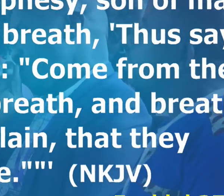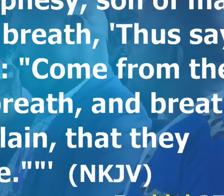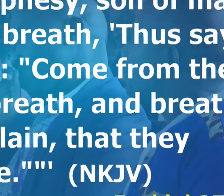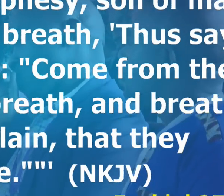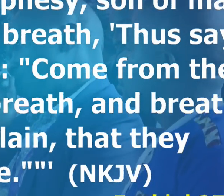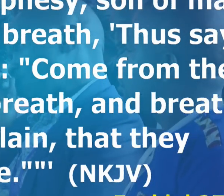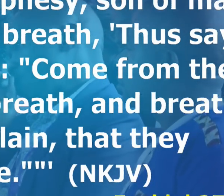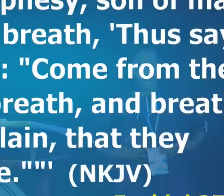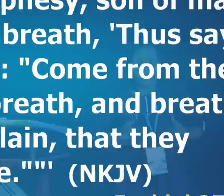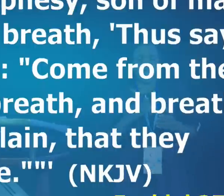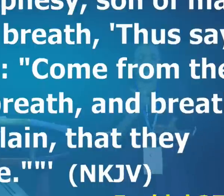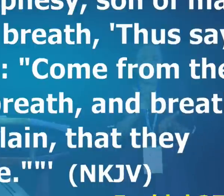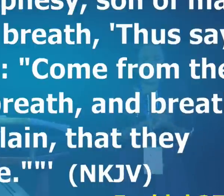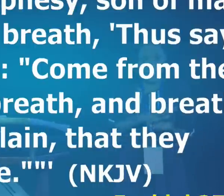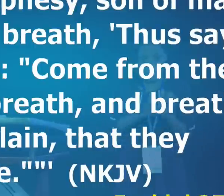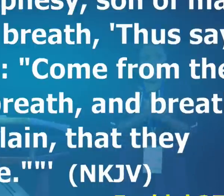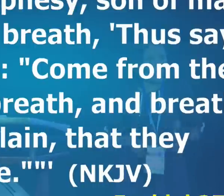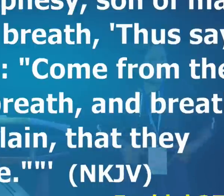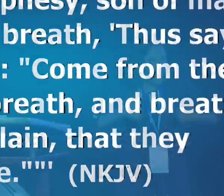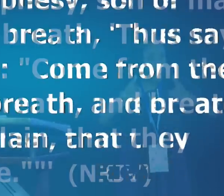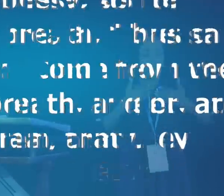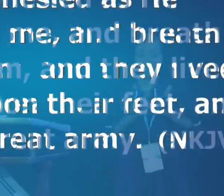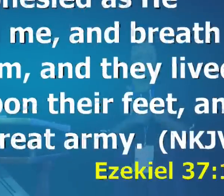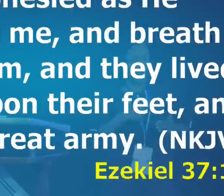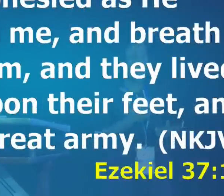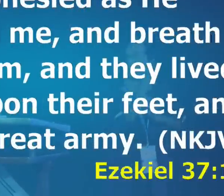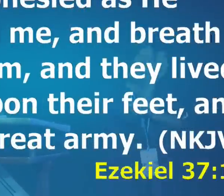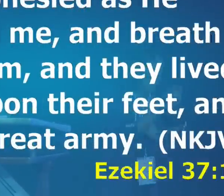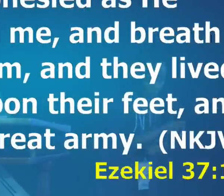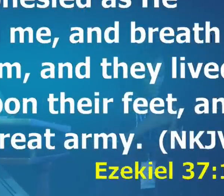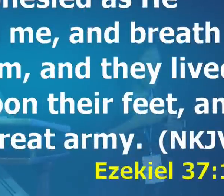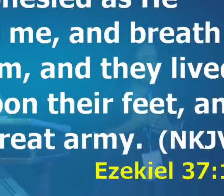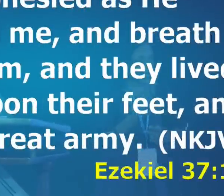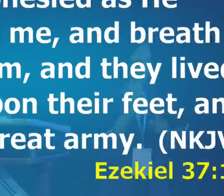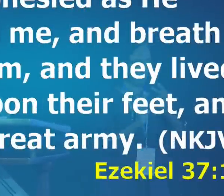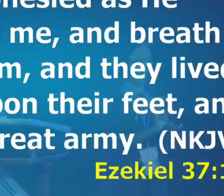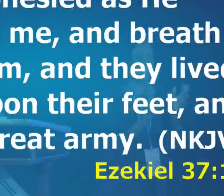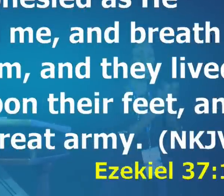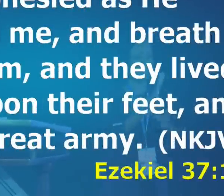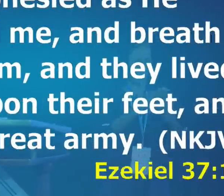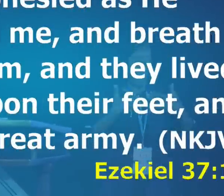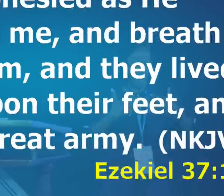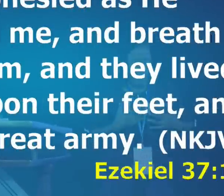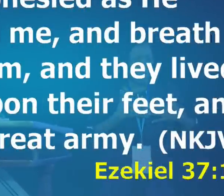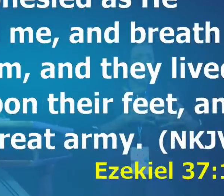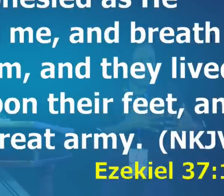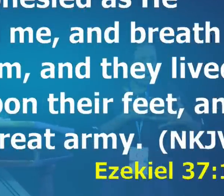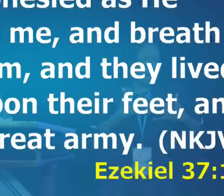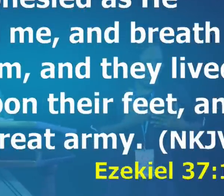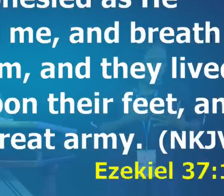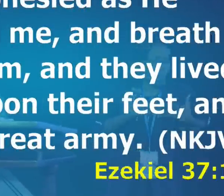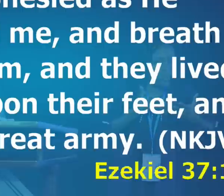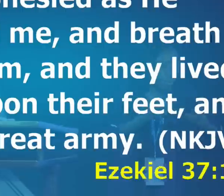So I prophesied as he commanded me, and breath came into them, and they